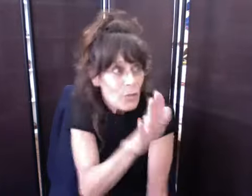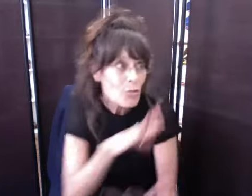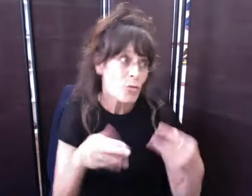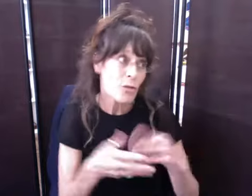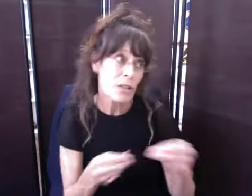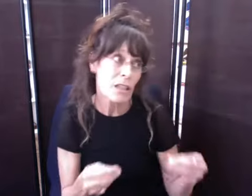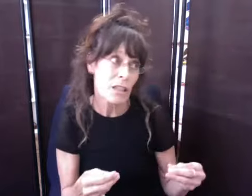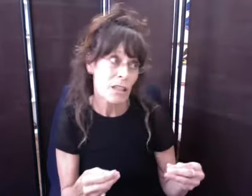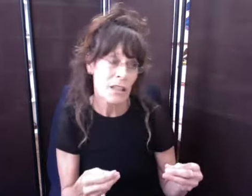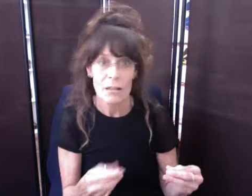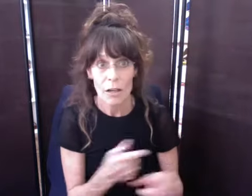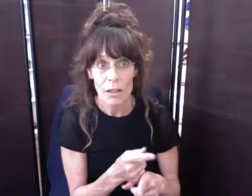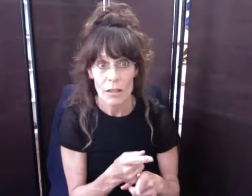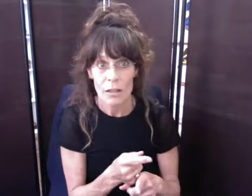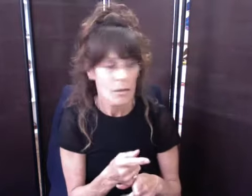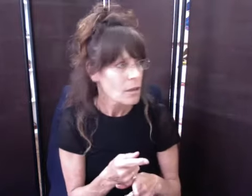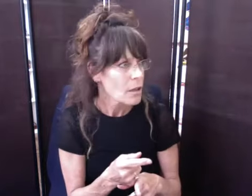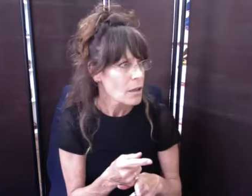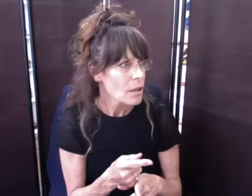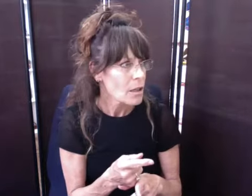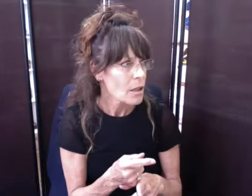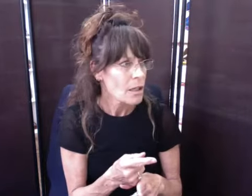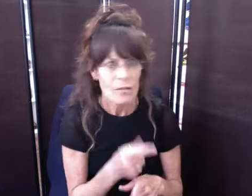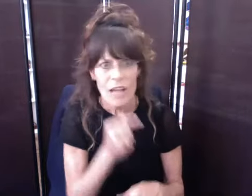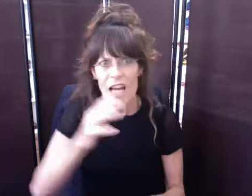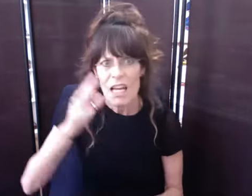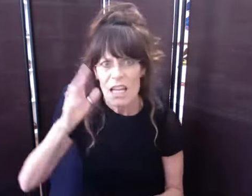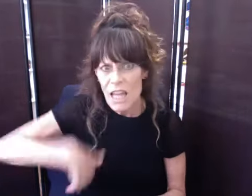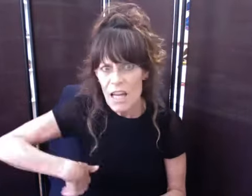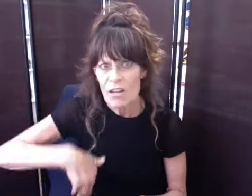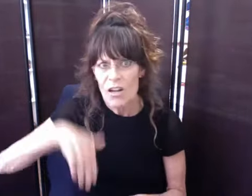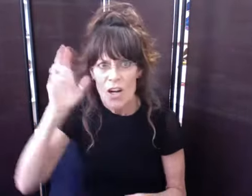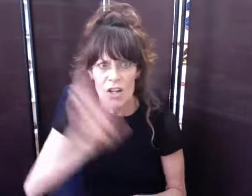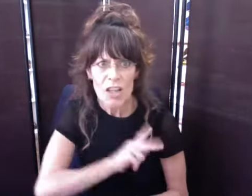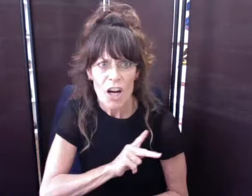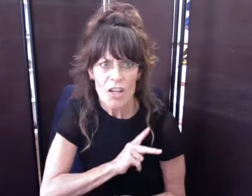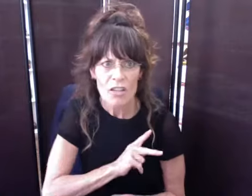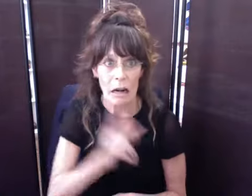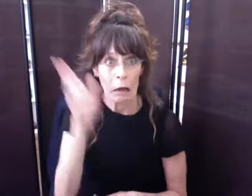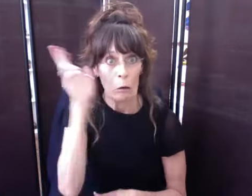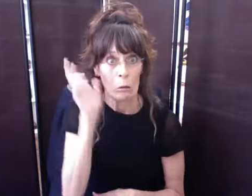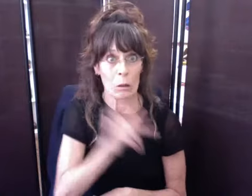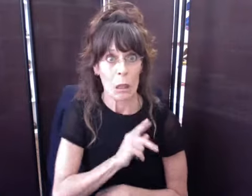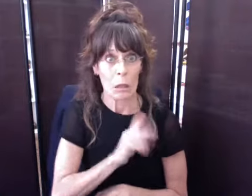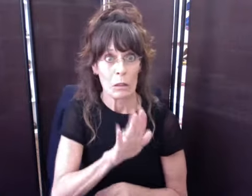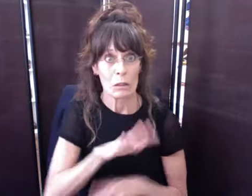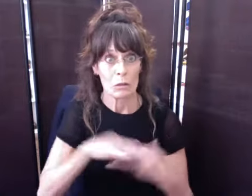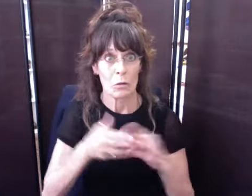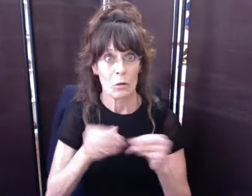right? And I hadn't heard Carl's yet, but I have since then. And I can tell you, after hearing Carl's story, I think it's true. There's a few other good friends